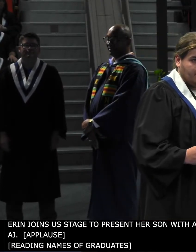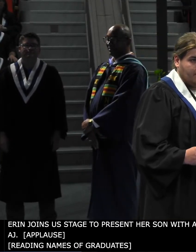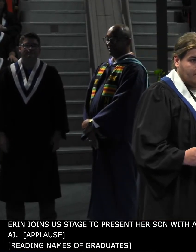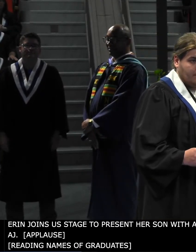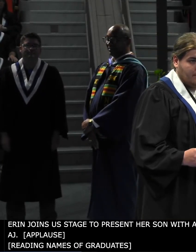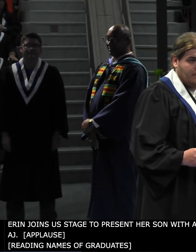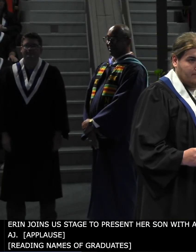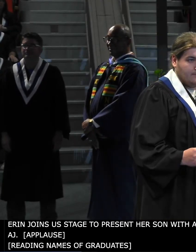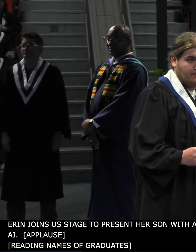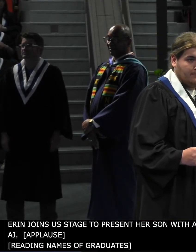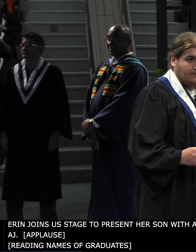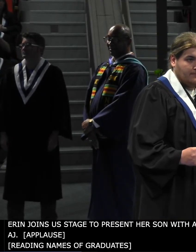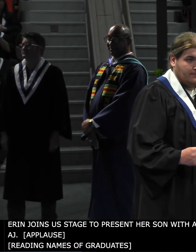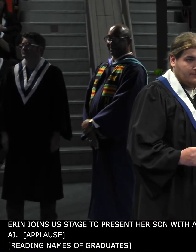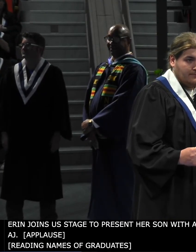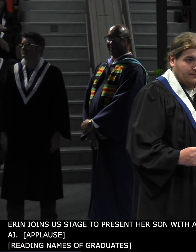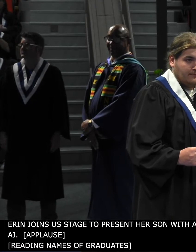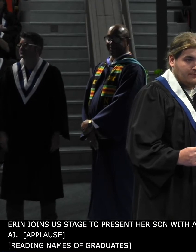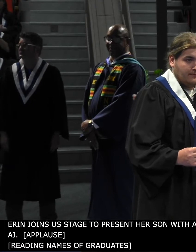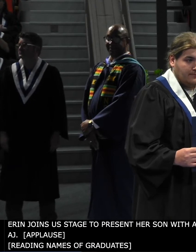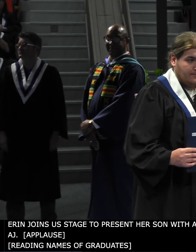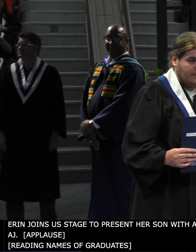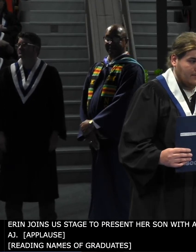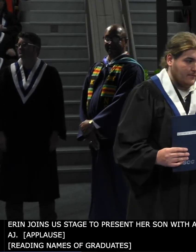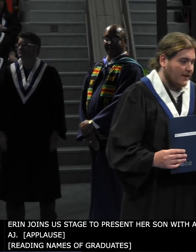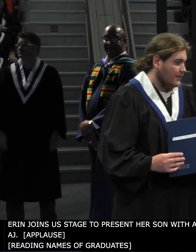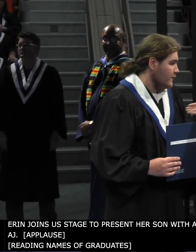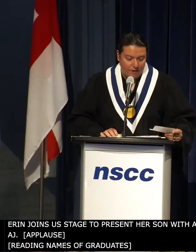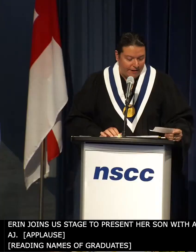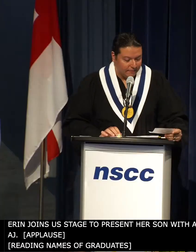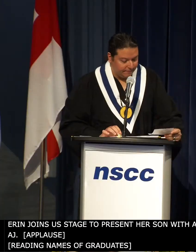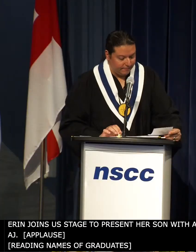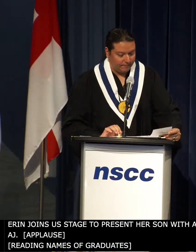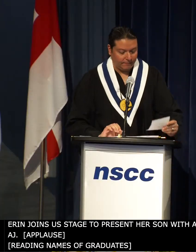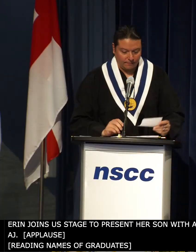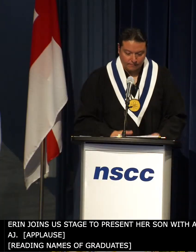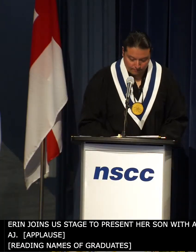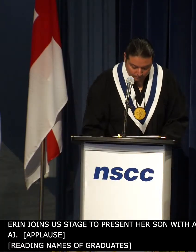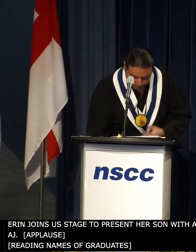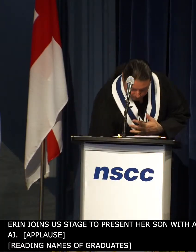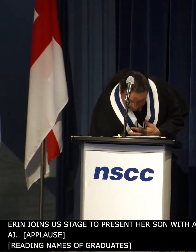You killed it. Yeah, thanks. Man. I appreciate that. Ian Story.